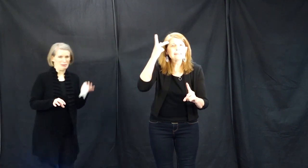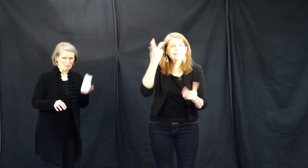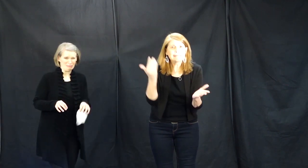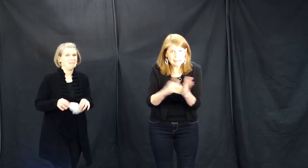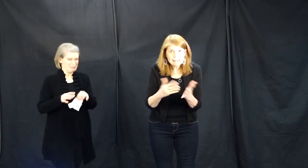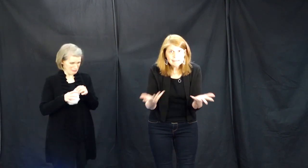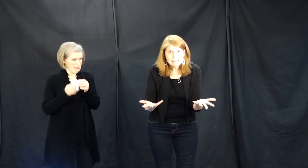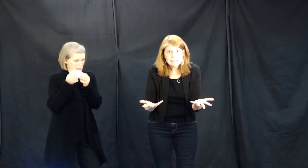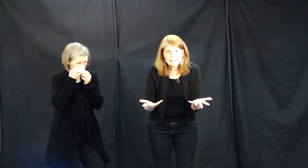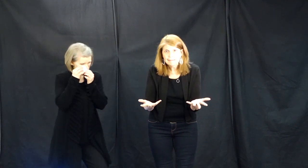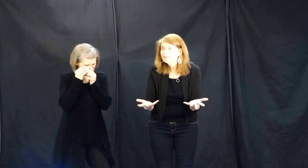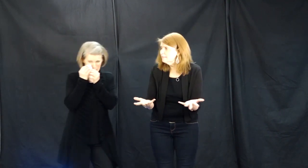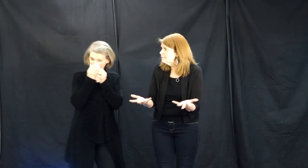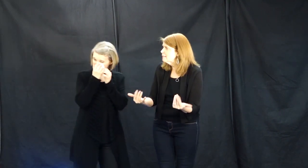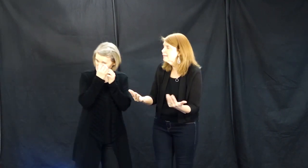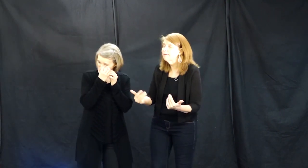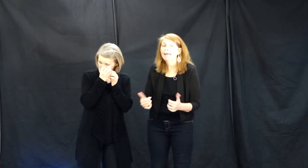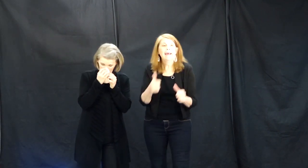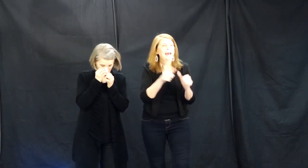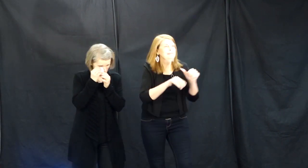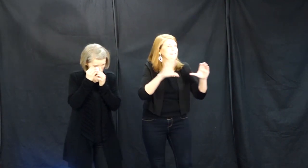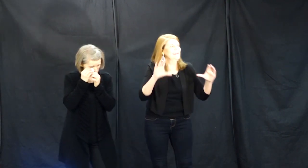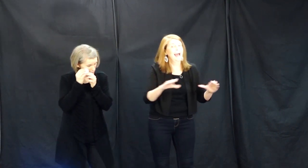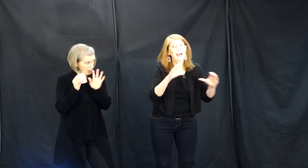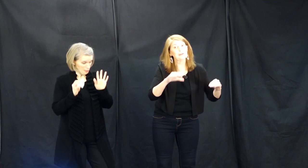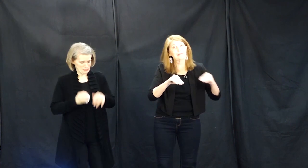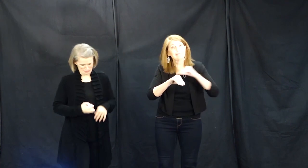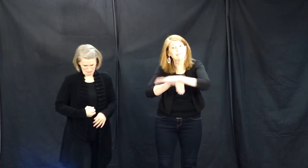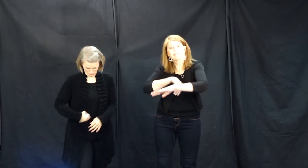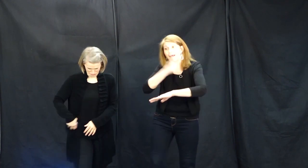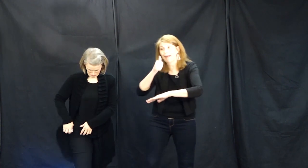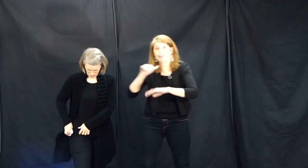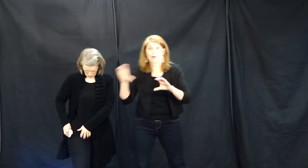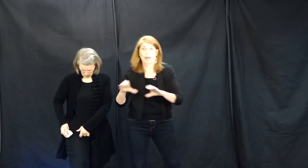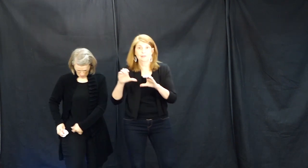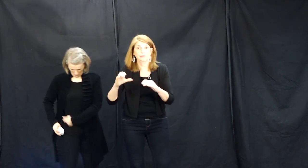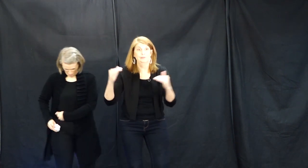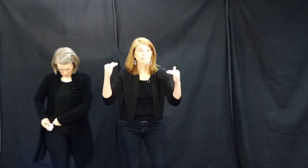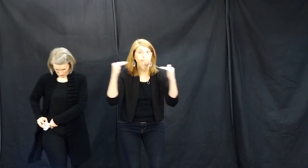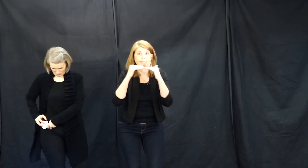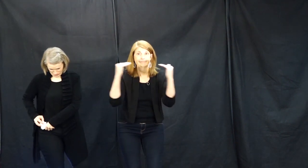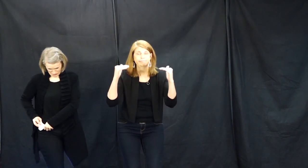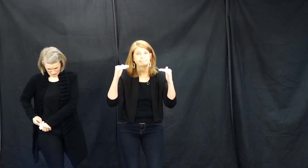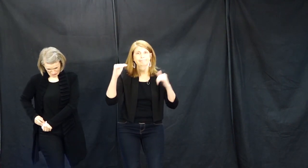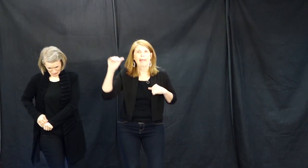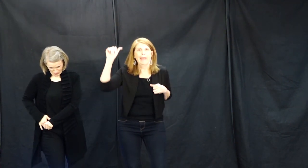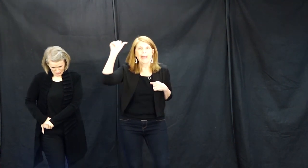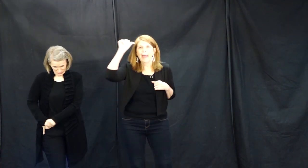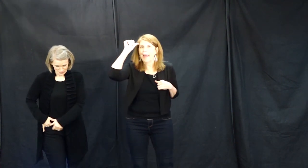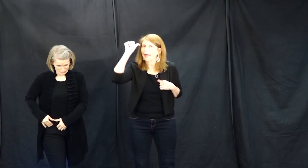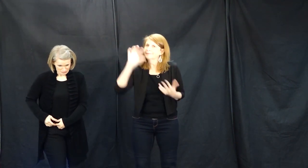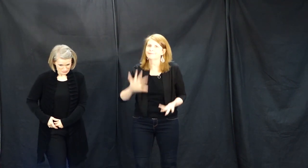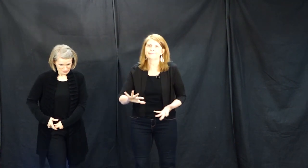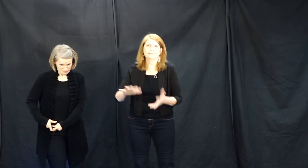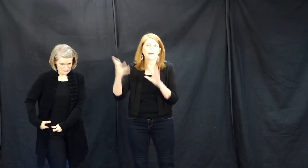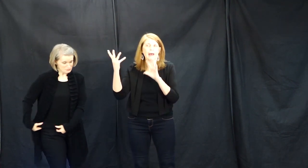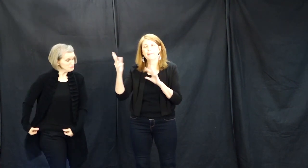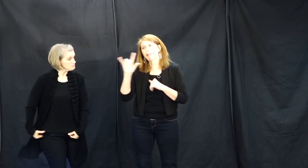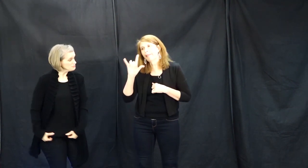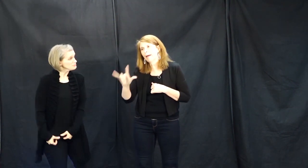Please? Yo, every action has its equal opposite reaction. John Adams shat the bed. I love the guy, but he's in